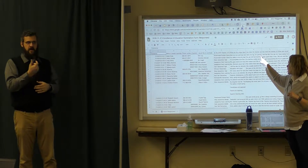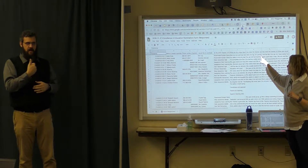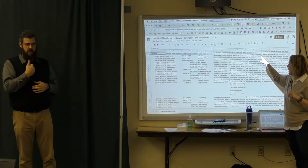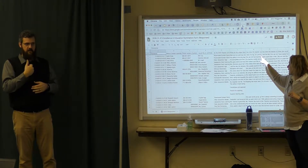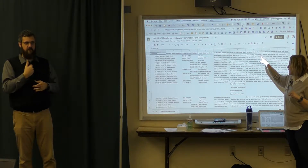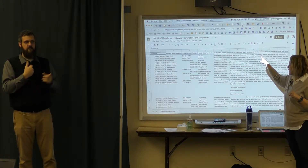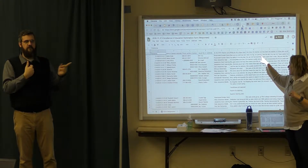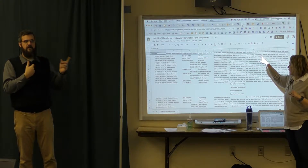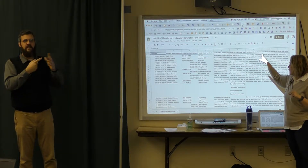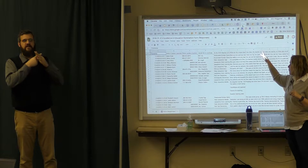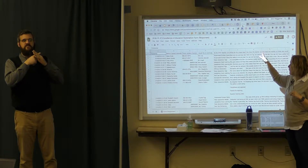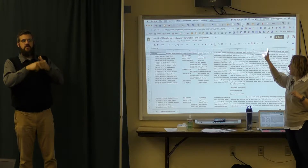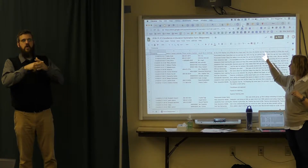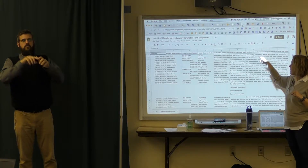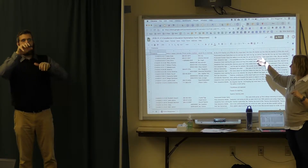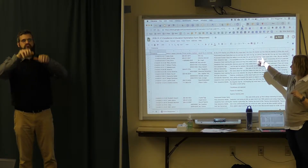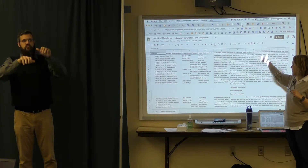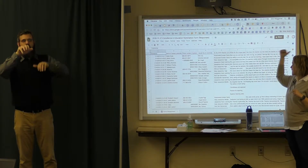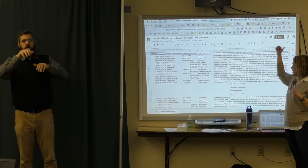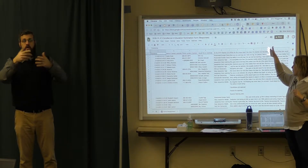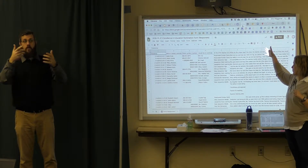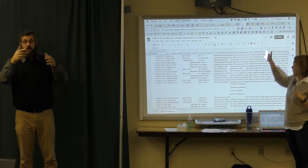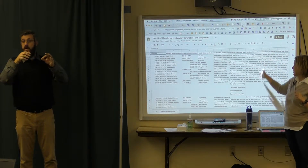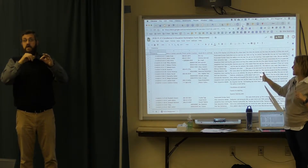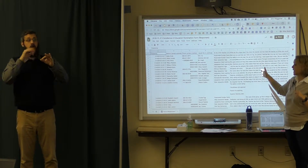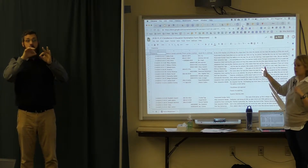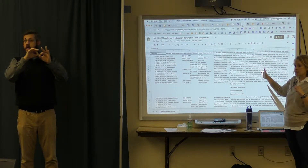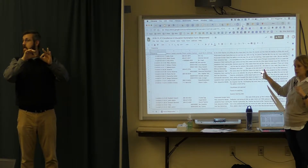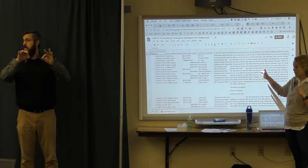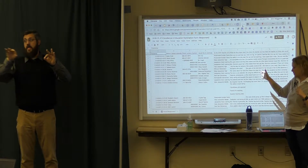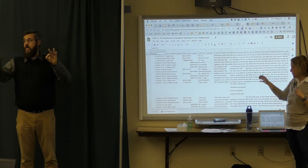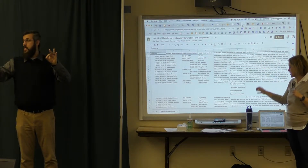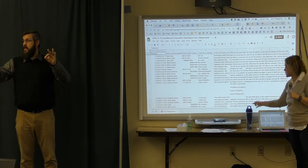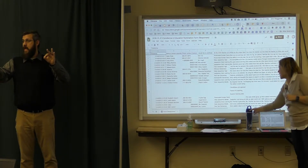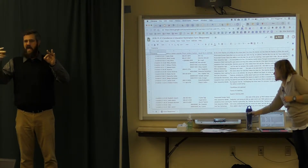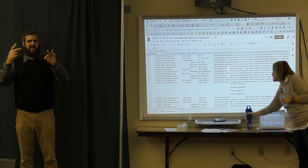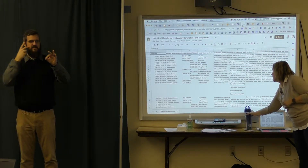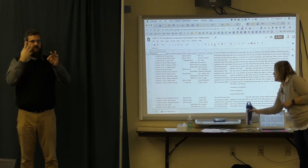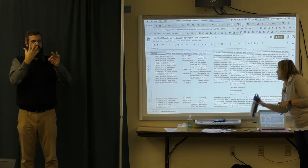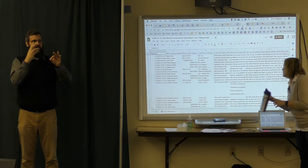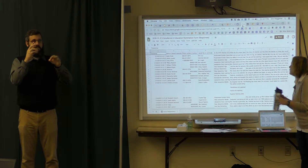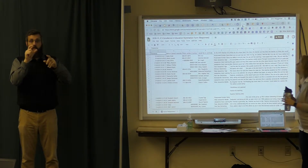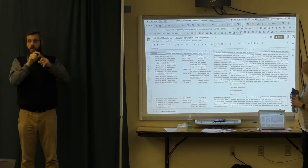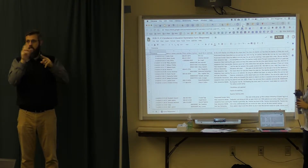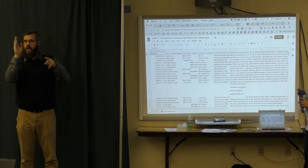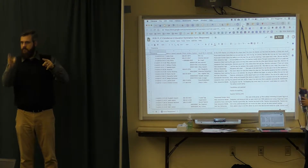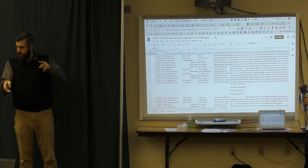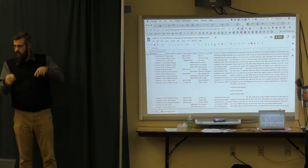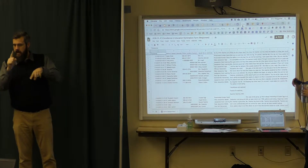they've started writing. My problem is not that it's going forever; it's that I can only see the first 5 or 6 words.